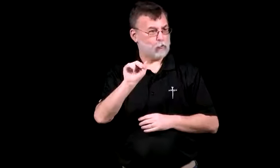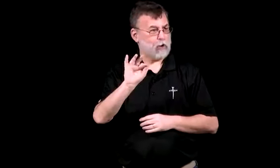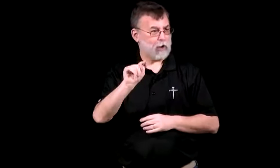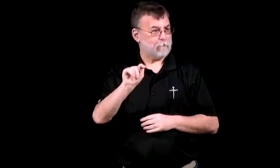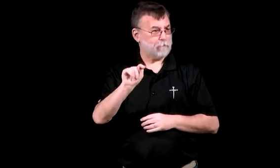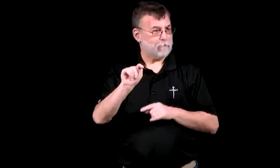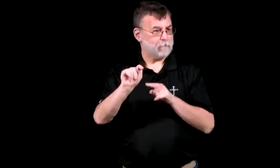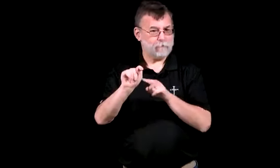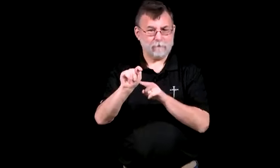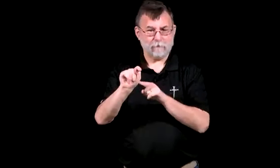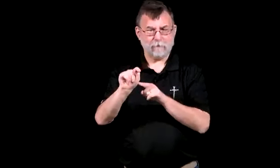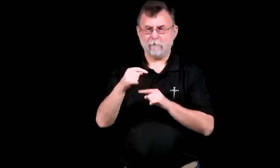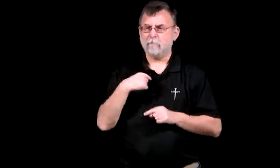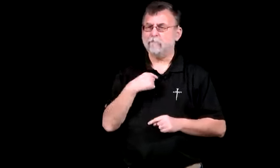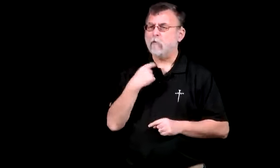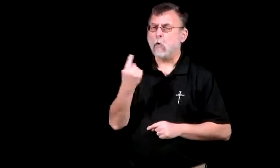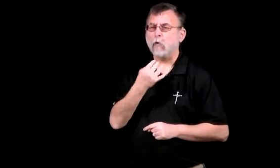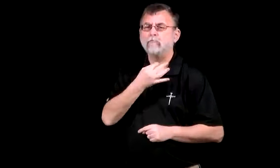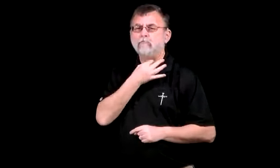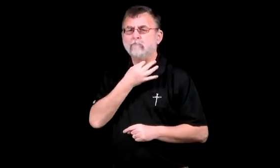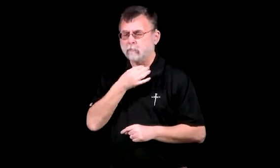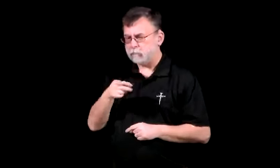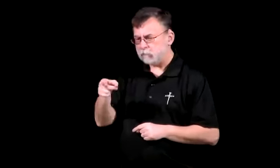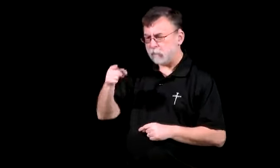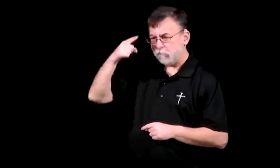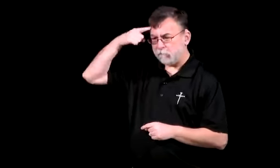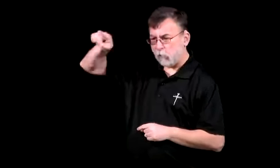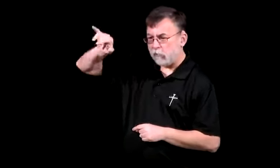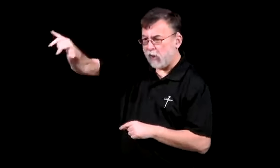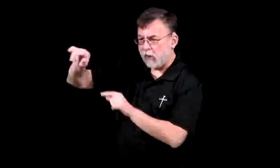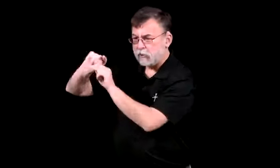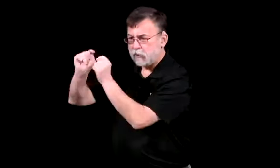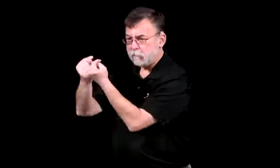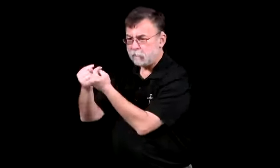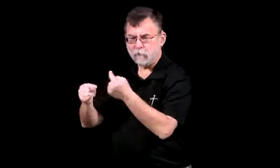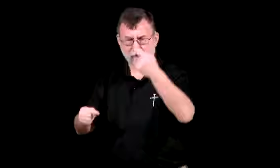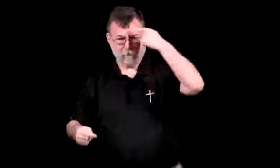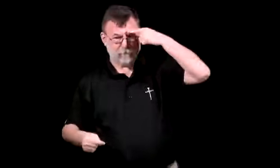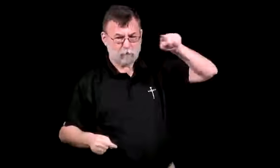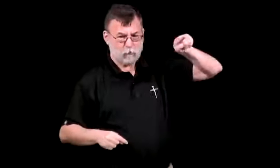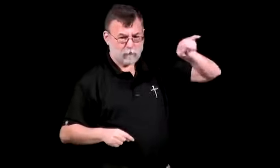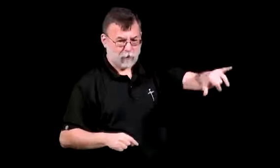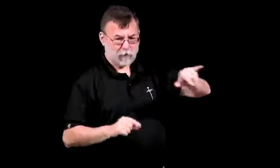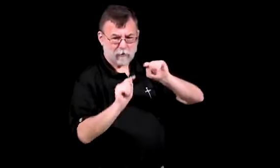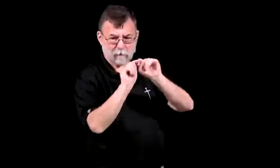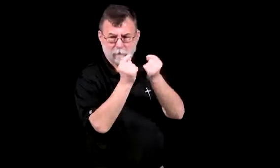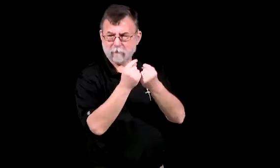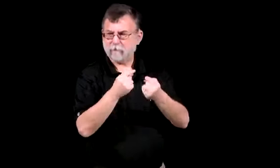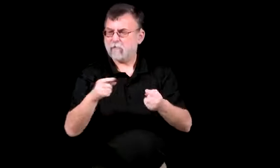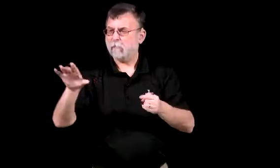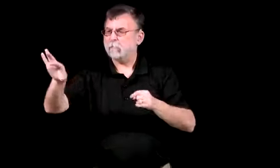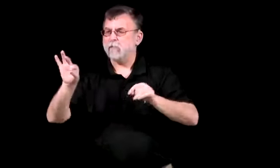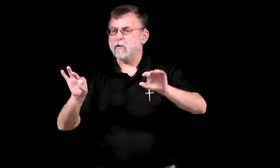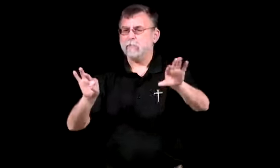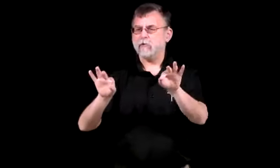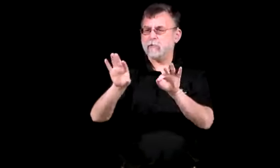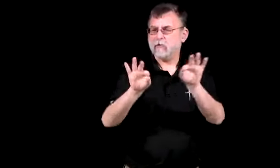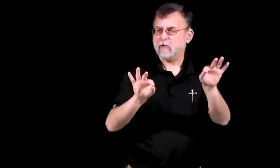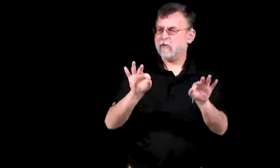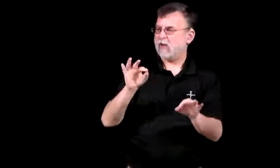So I watched the draft, the football draft, and I'm always curious, like, who's going to be on which team and how they're going